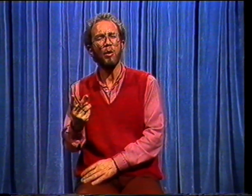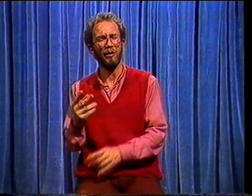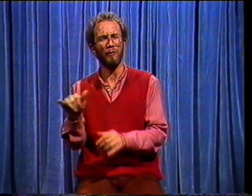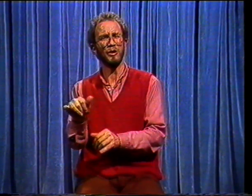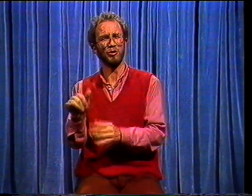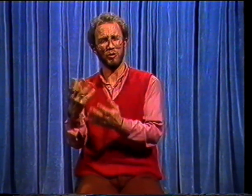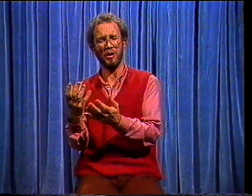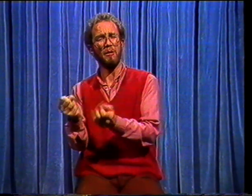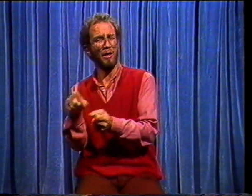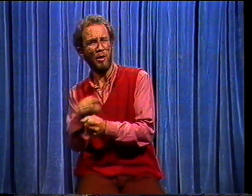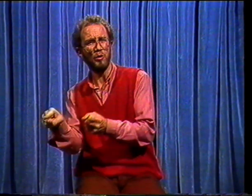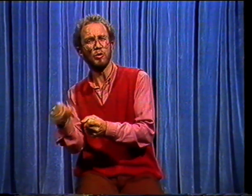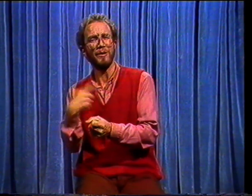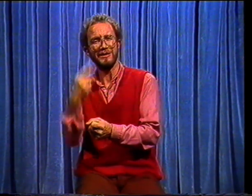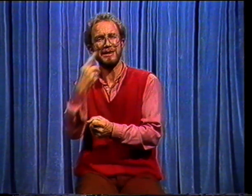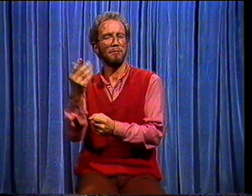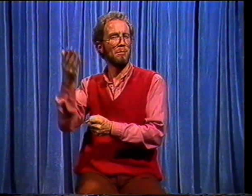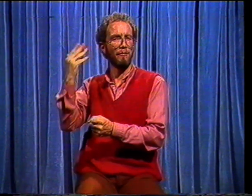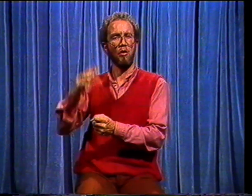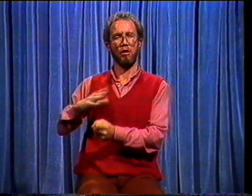both of these signs, we've seen them before.